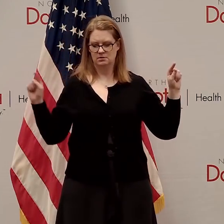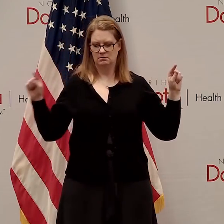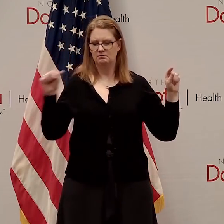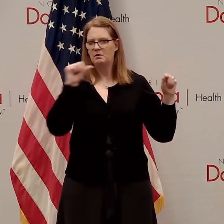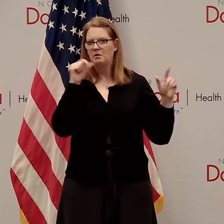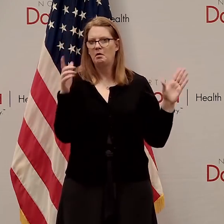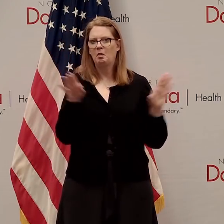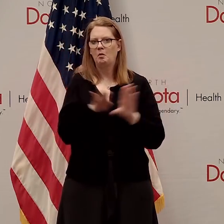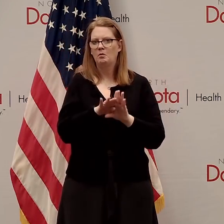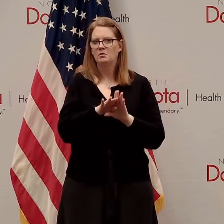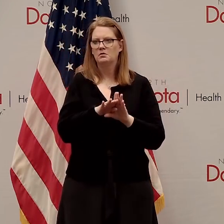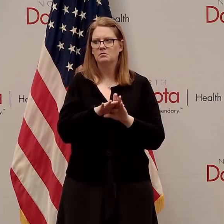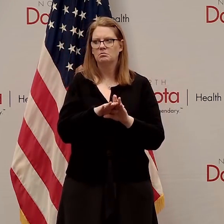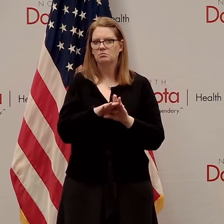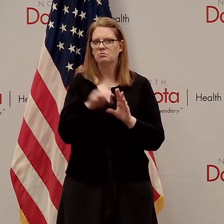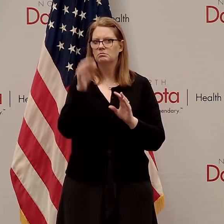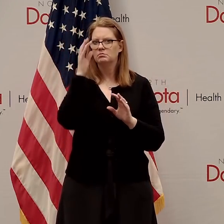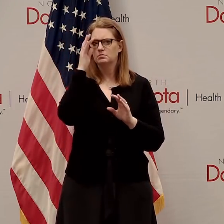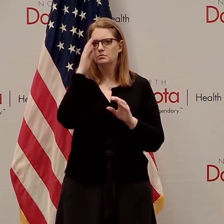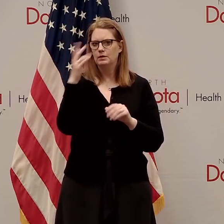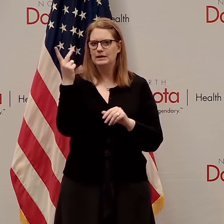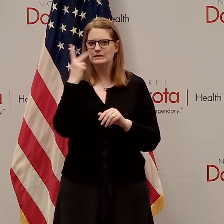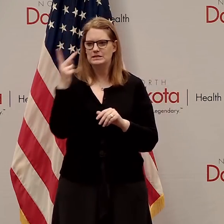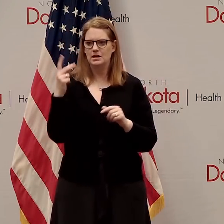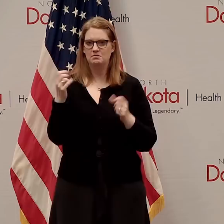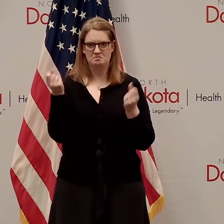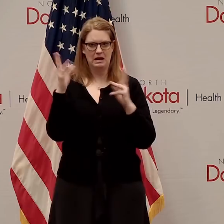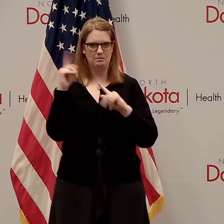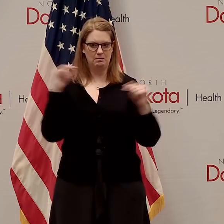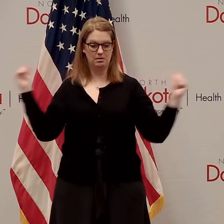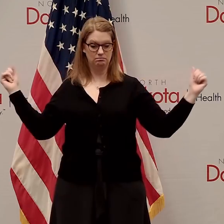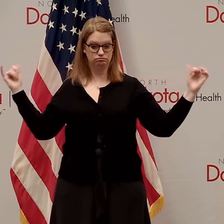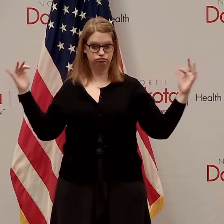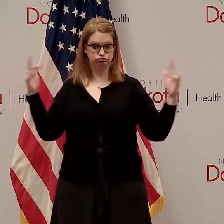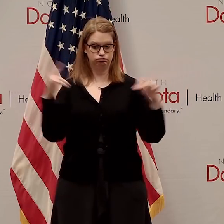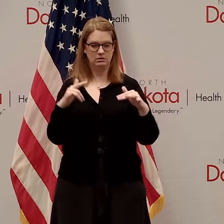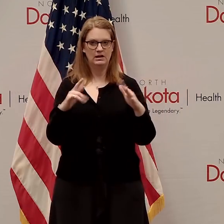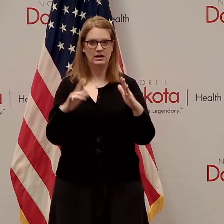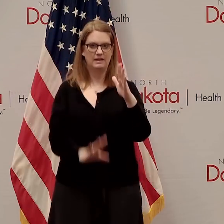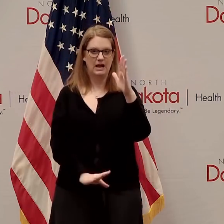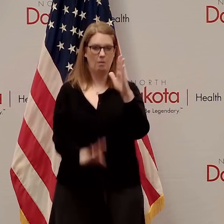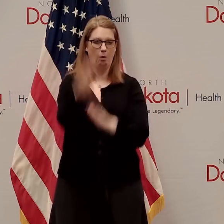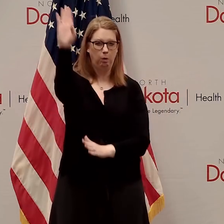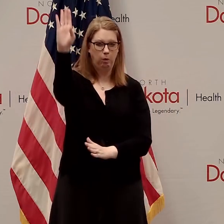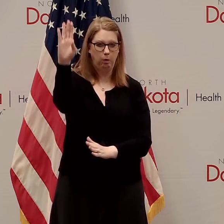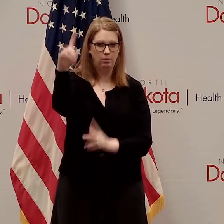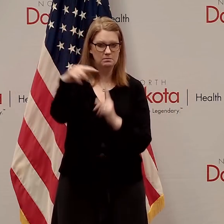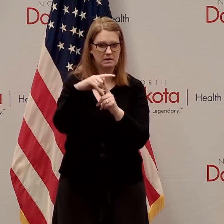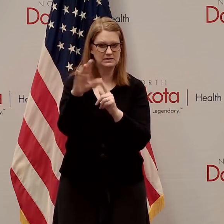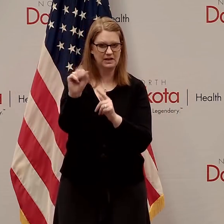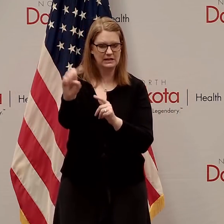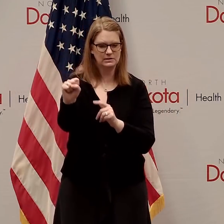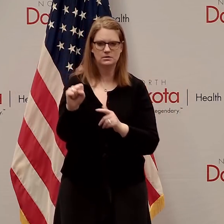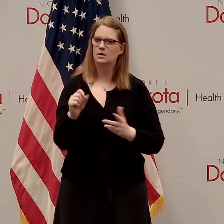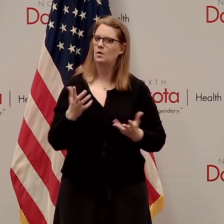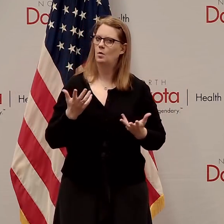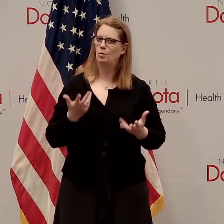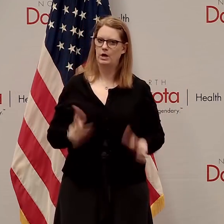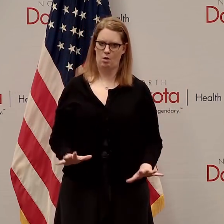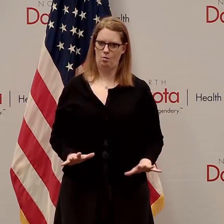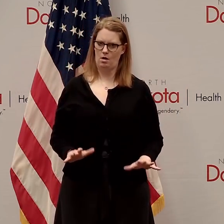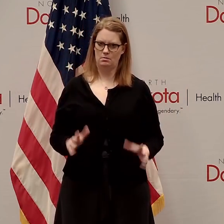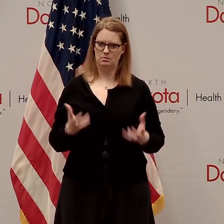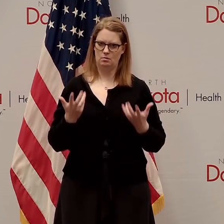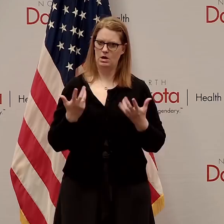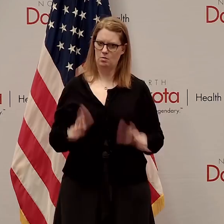we could easily see a resurgence. So while we will act independently, there is certainly some coordination on a regional